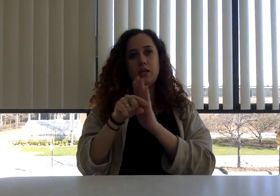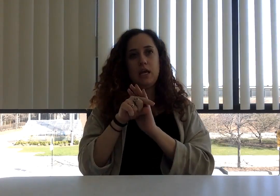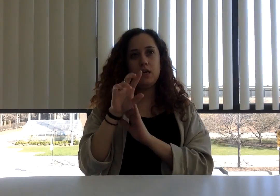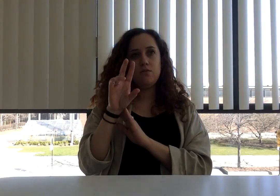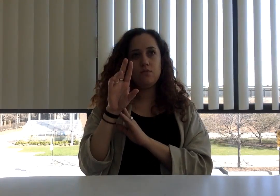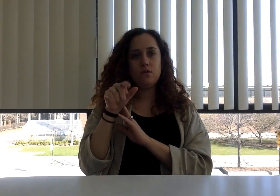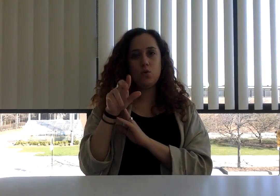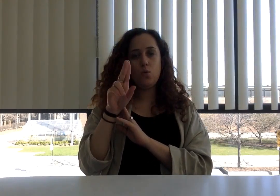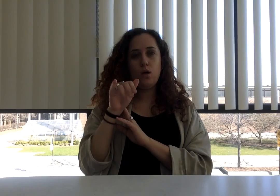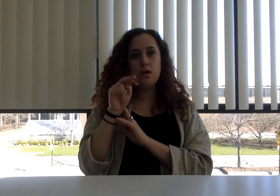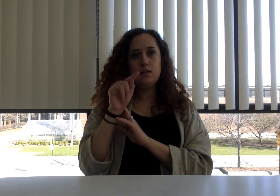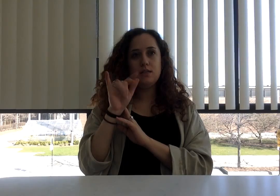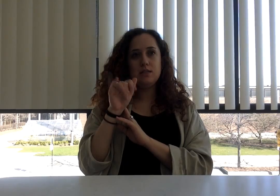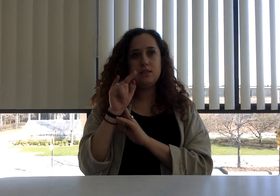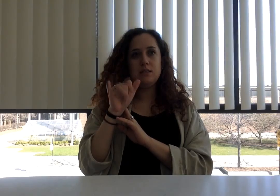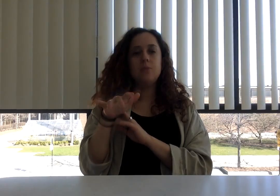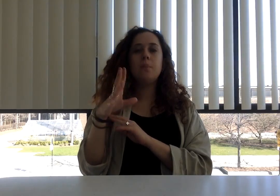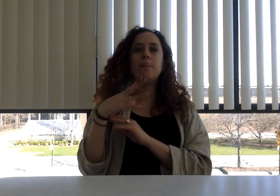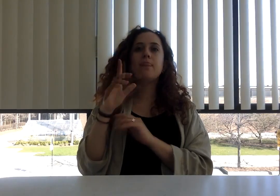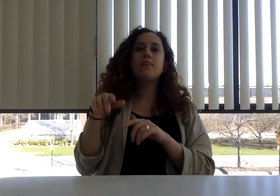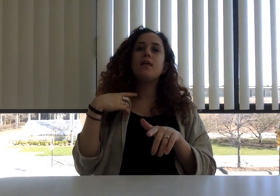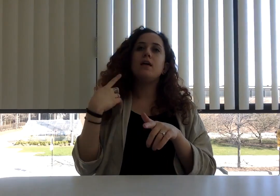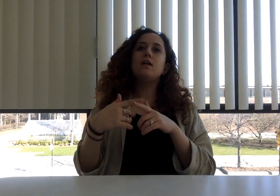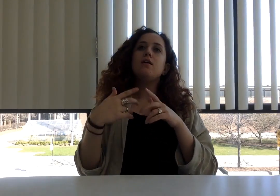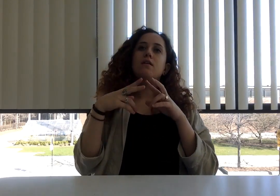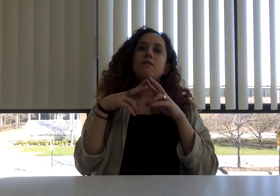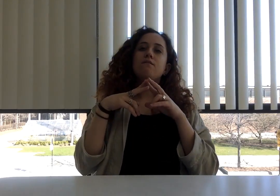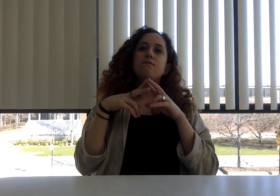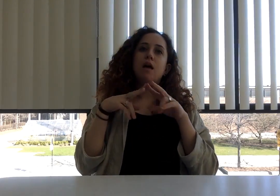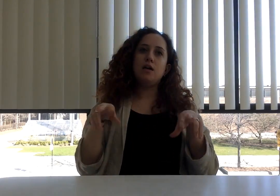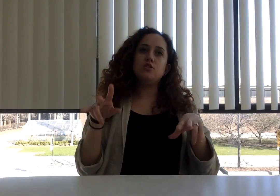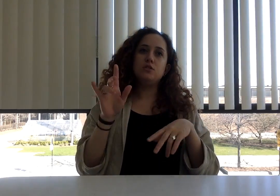and factor that over the complex number system.